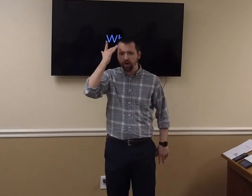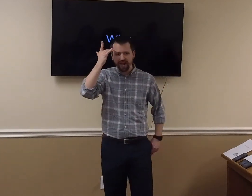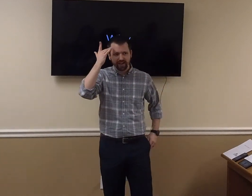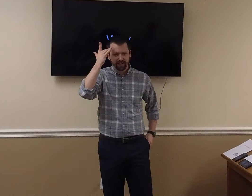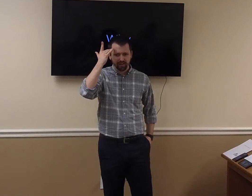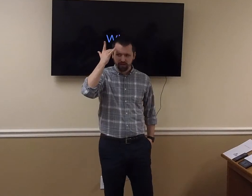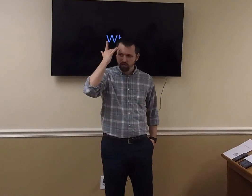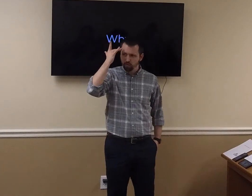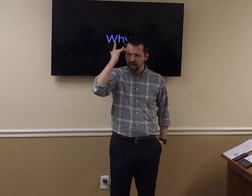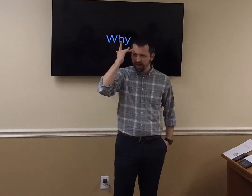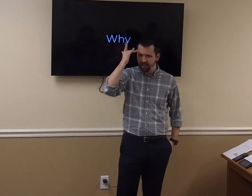why.